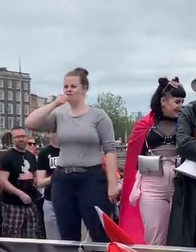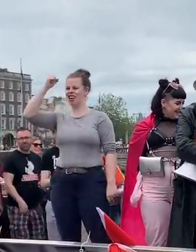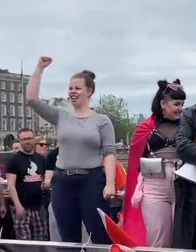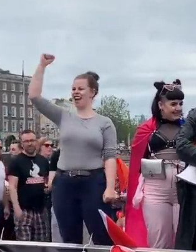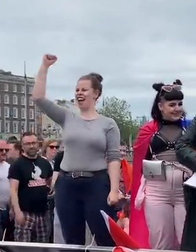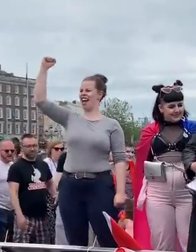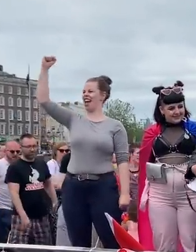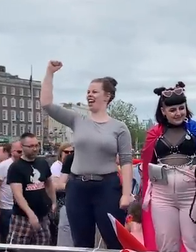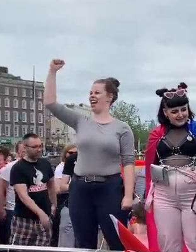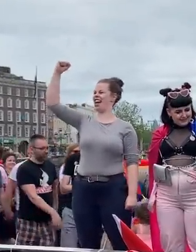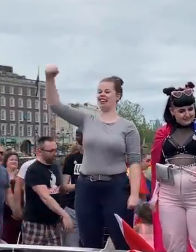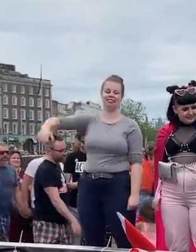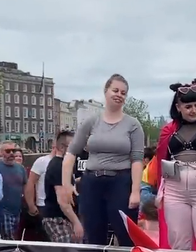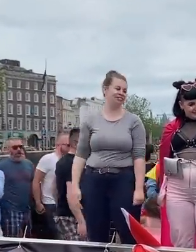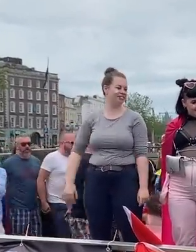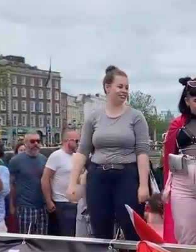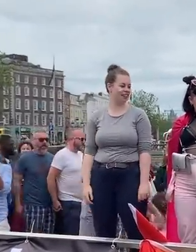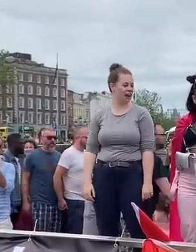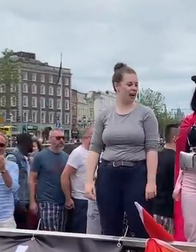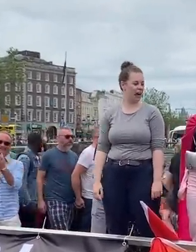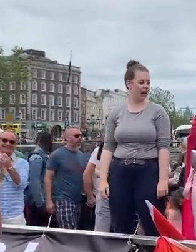Oh, hey.